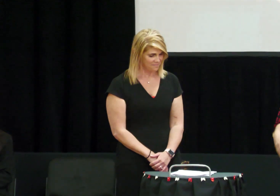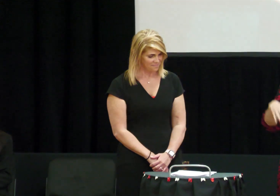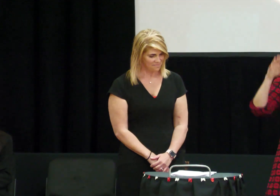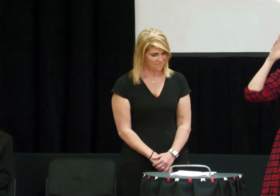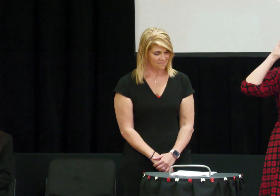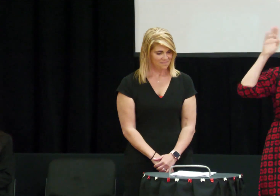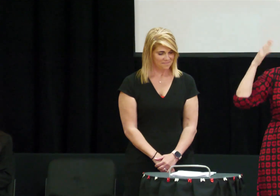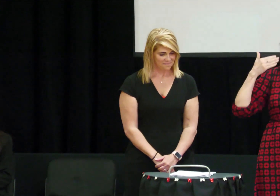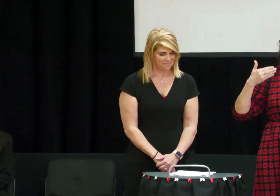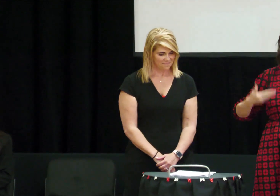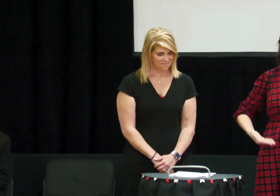Jennifer Thompson.